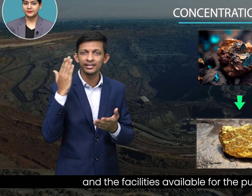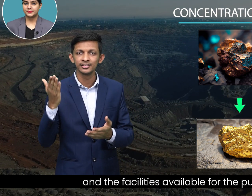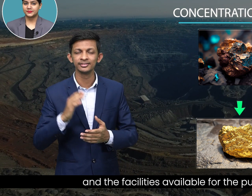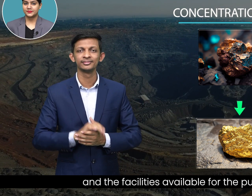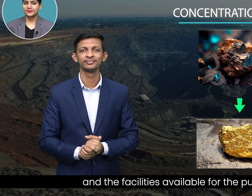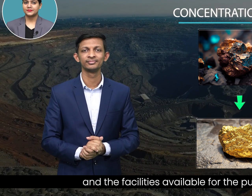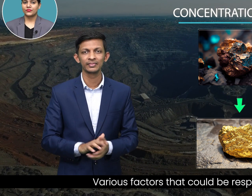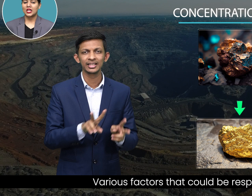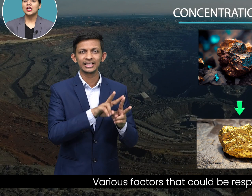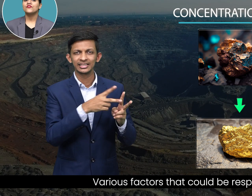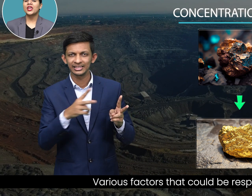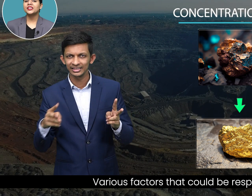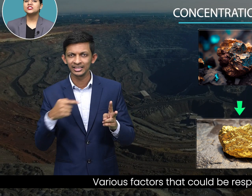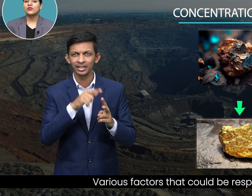purification.